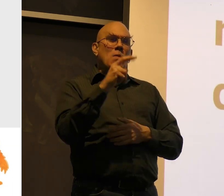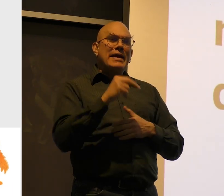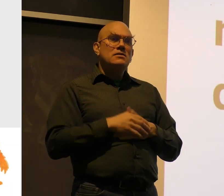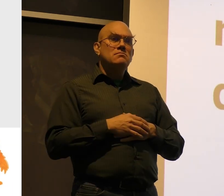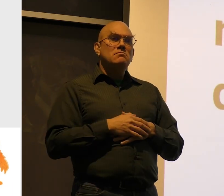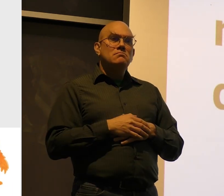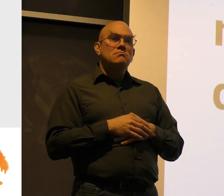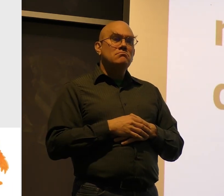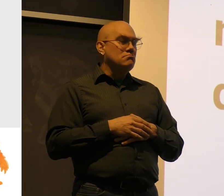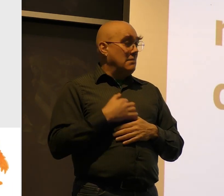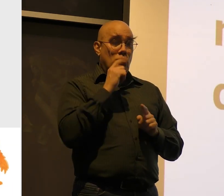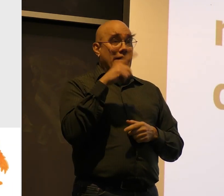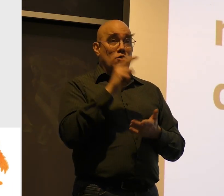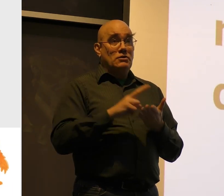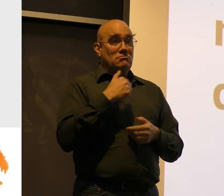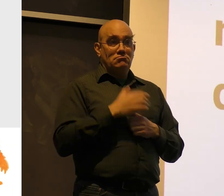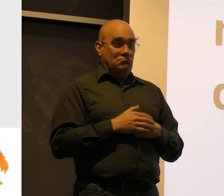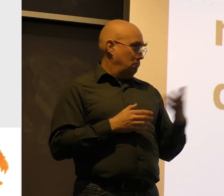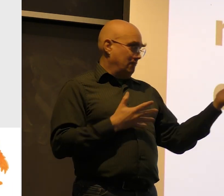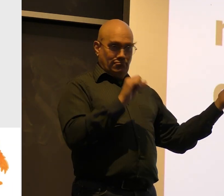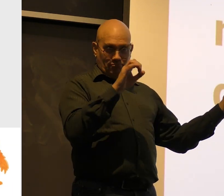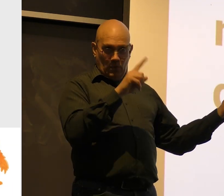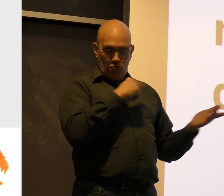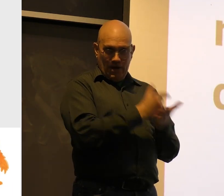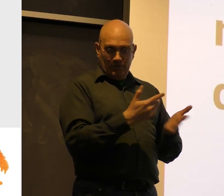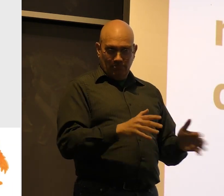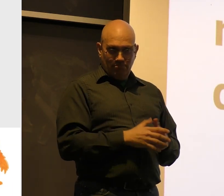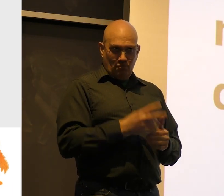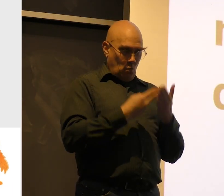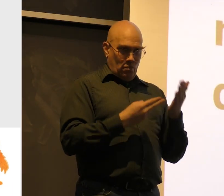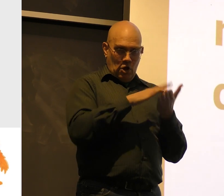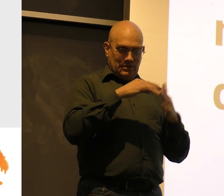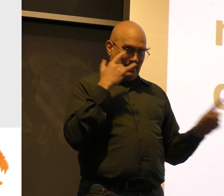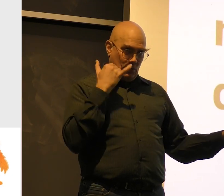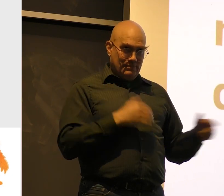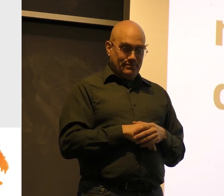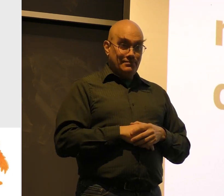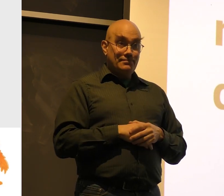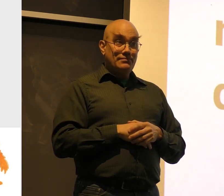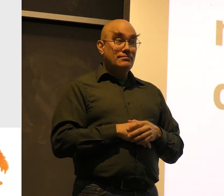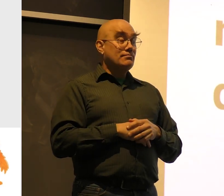Firstly, when did you graduate from Gallaudet? No, I didn't go to Gallaudet University. She already shared where I graduated. Both of those schools are in